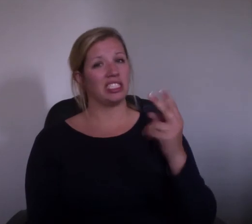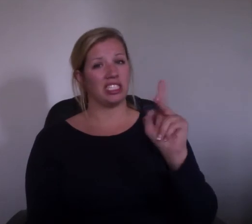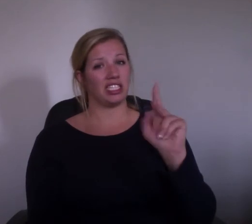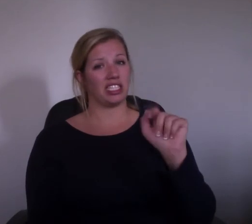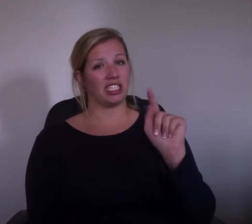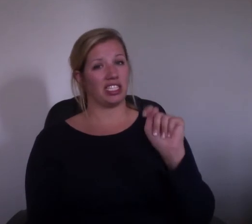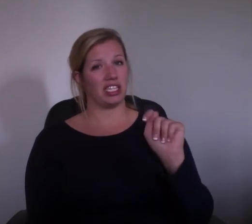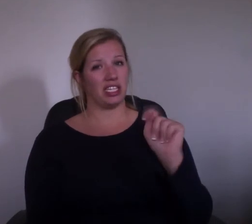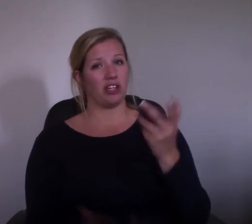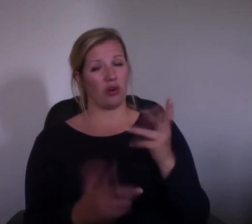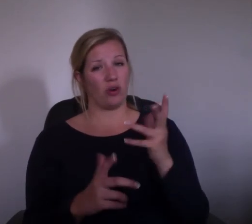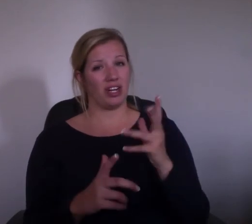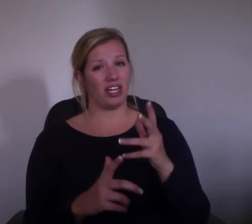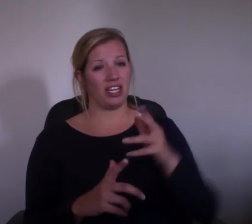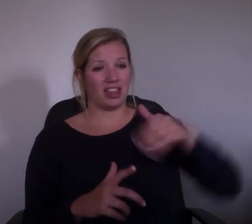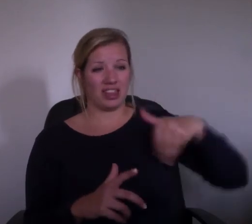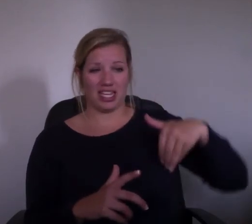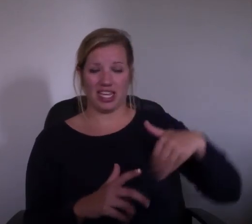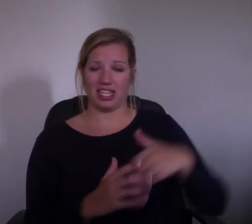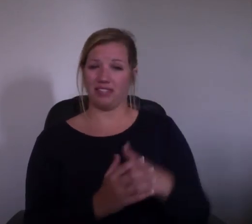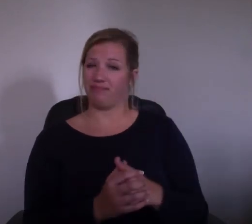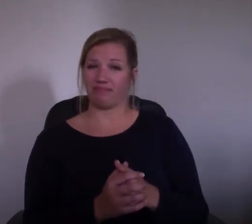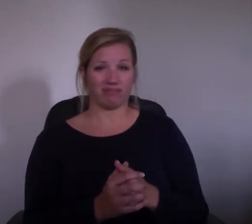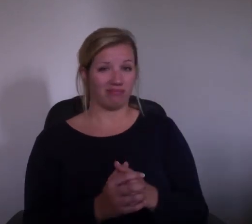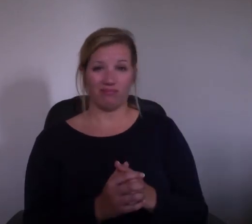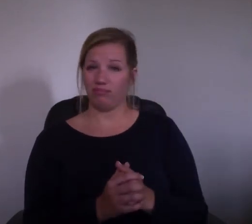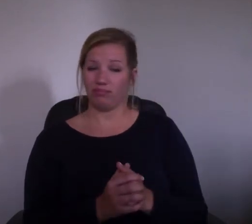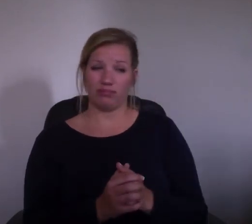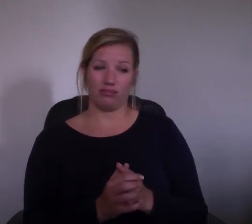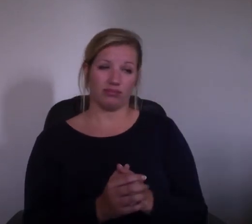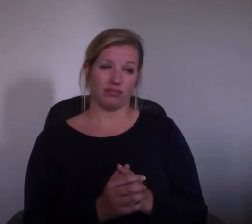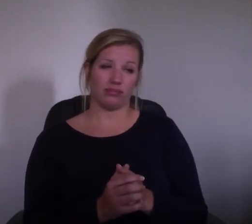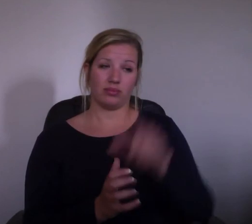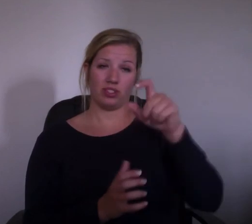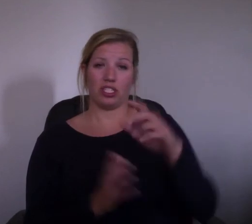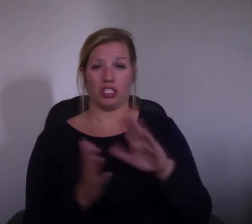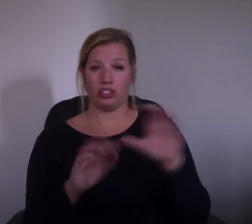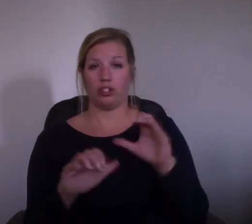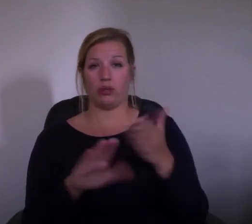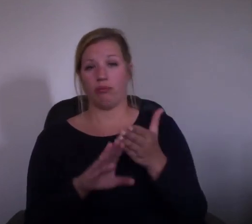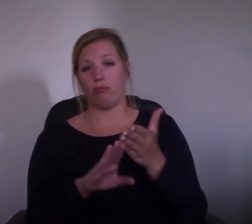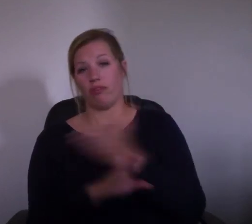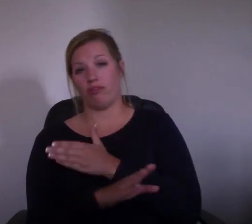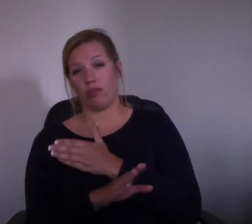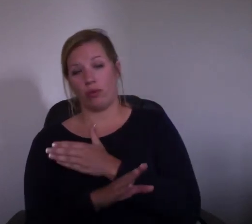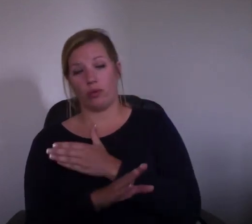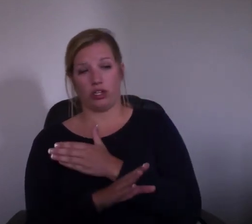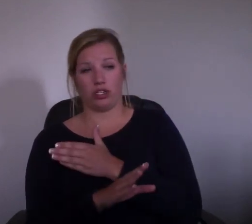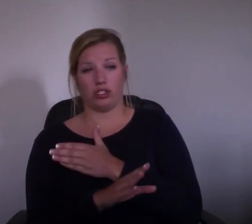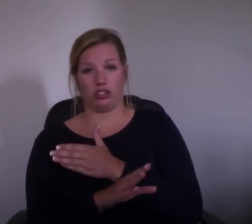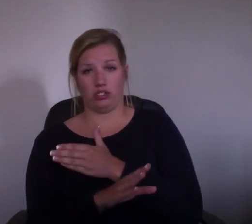those tasks done before the National Weather Service issues a watch.